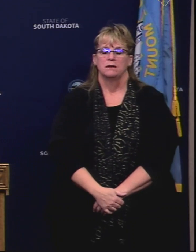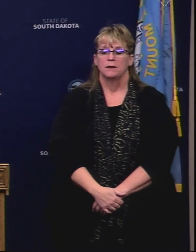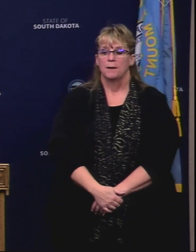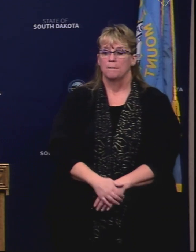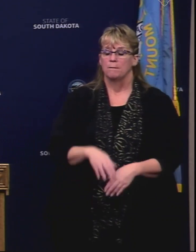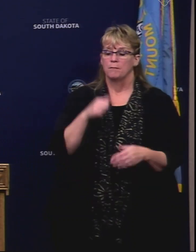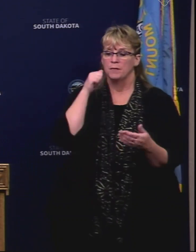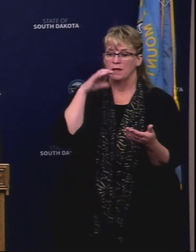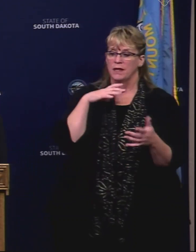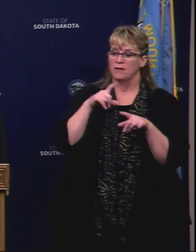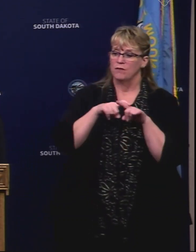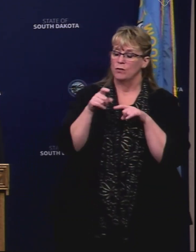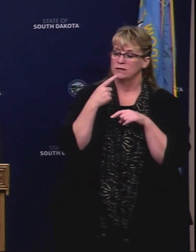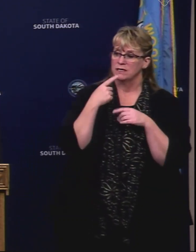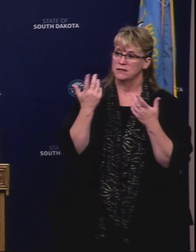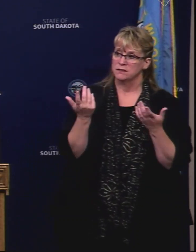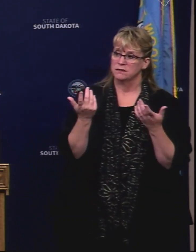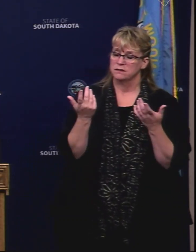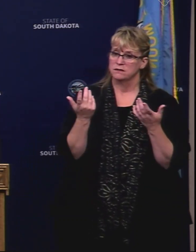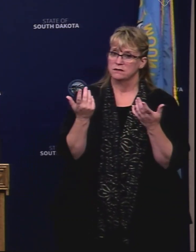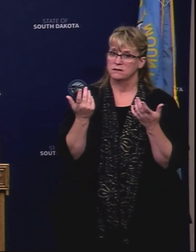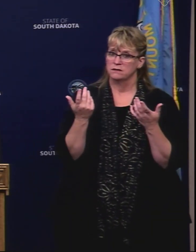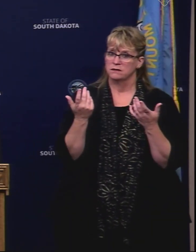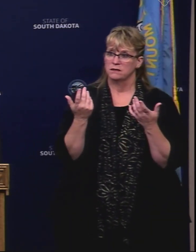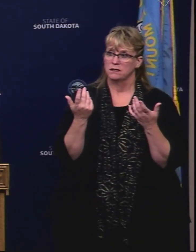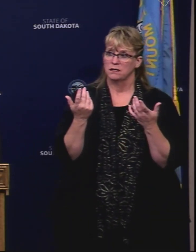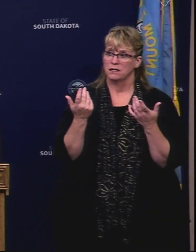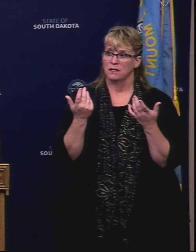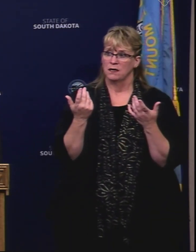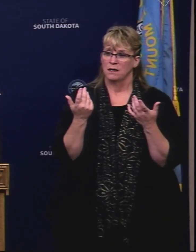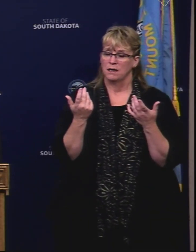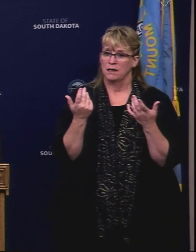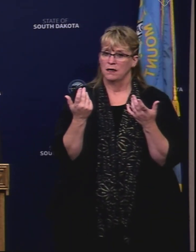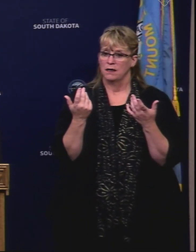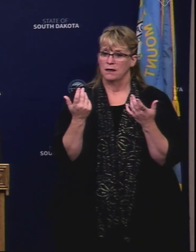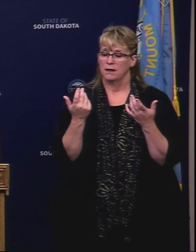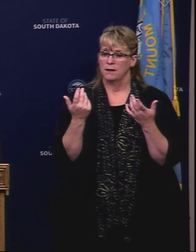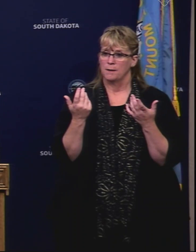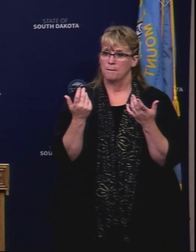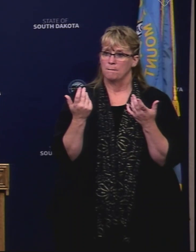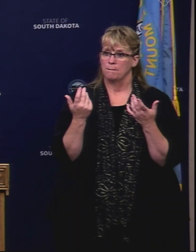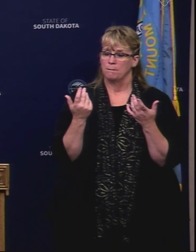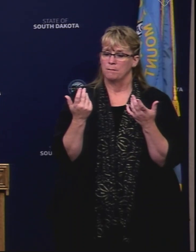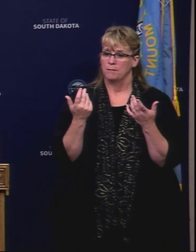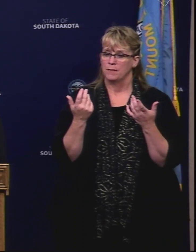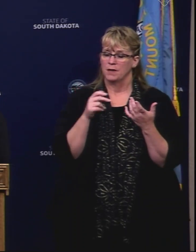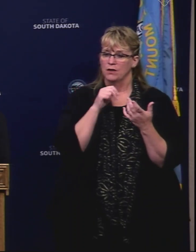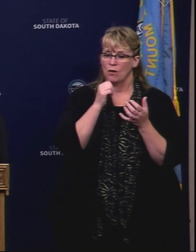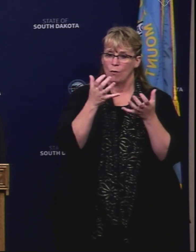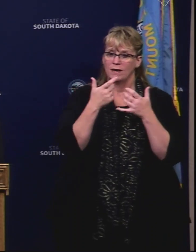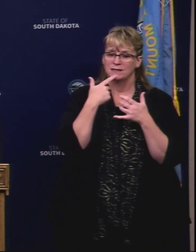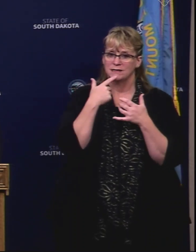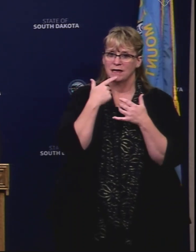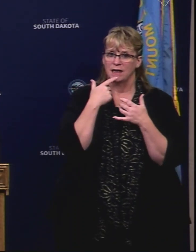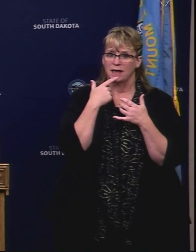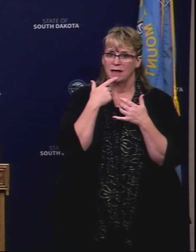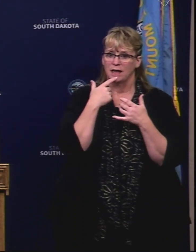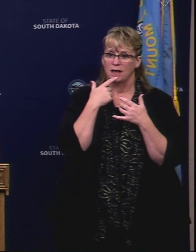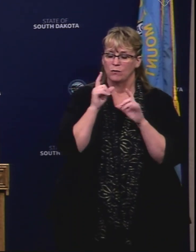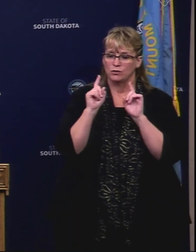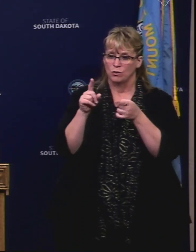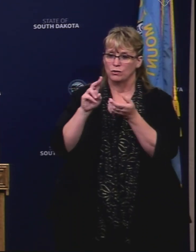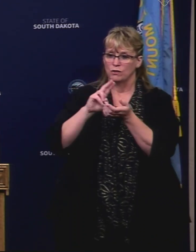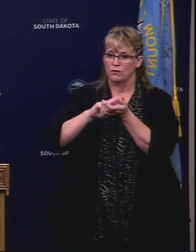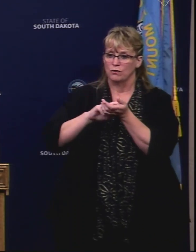Would you expect that, around the state you would be, I don't want to use proactive, but that you would be at some nursing home